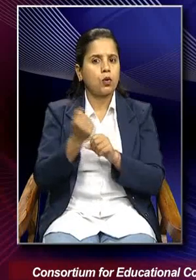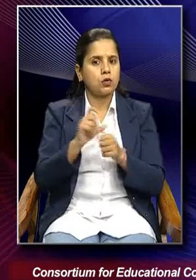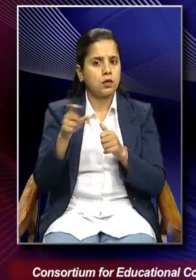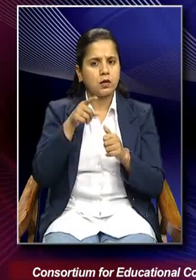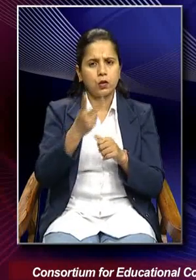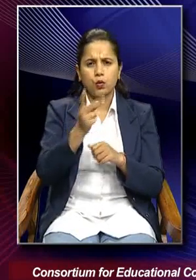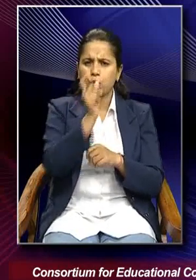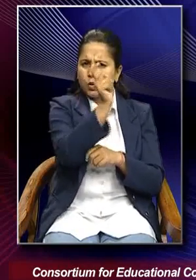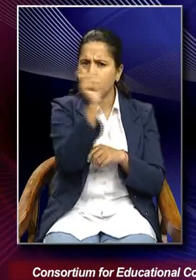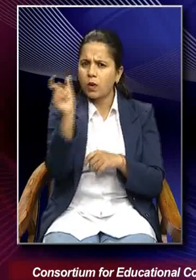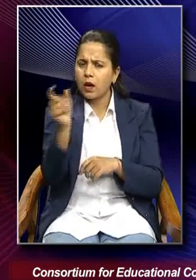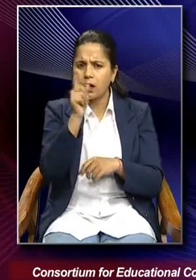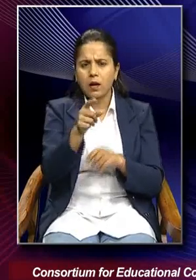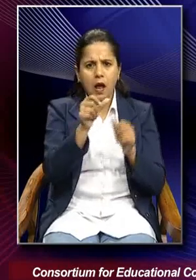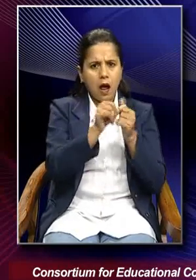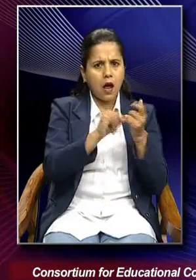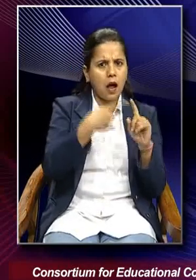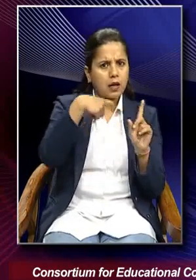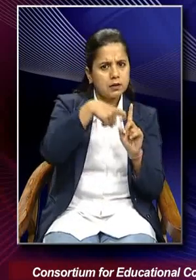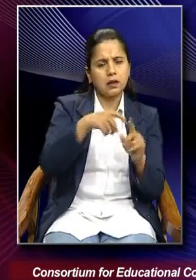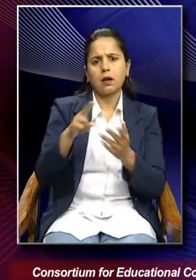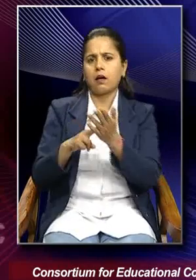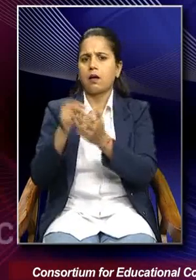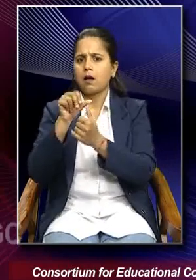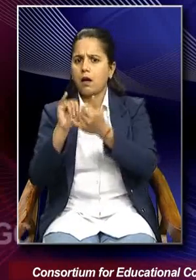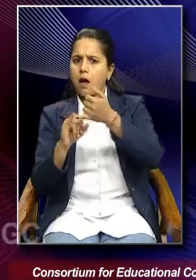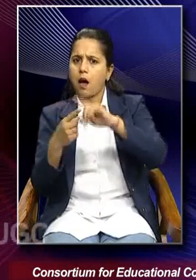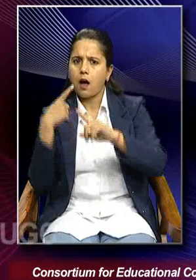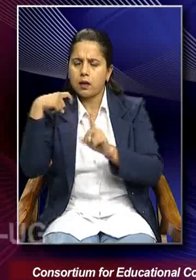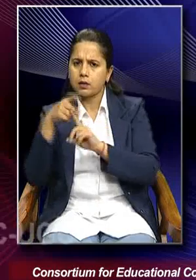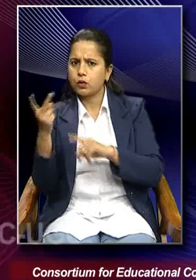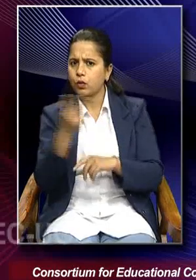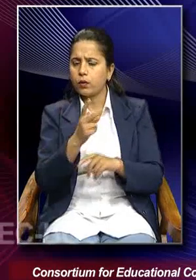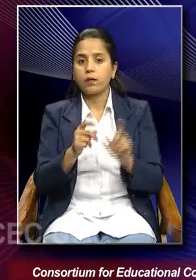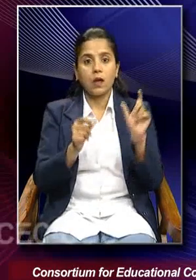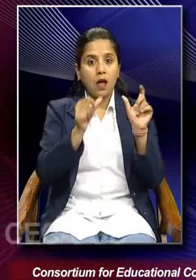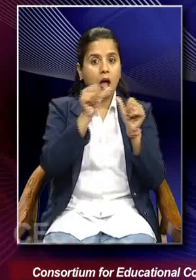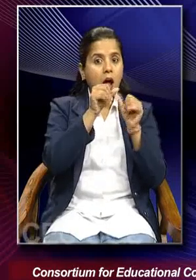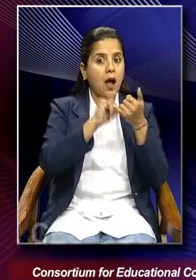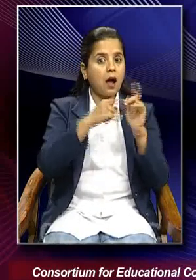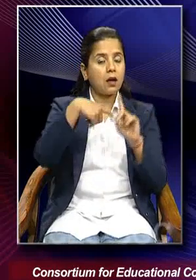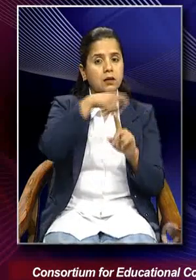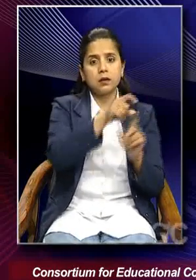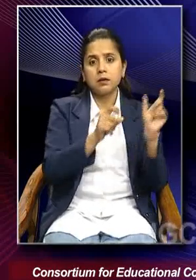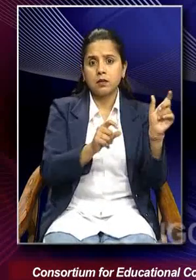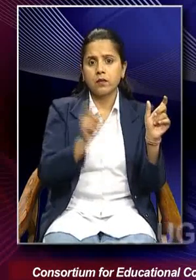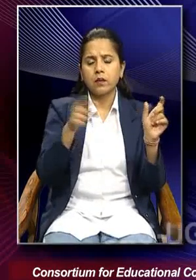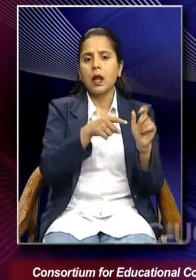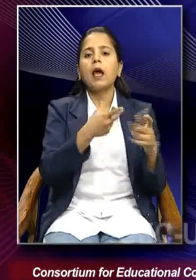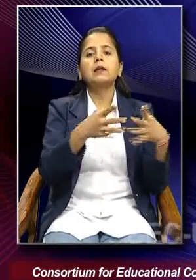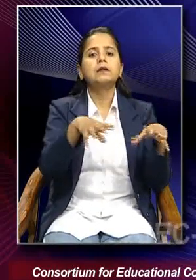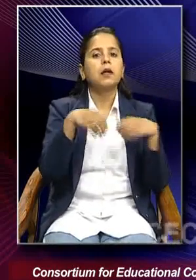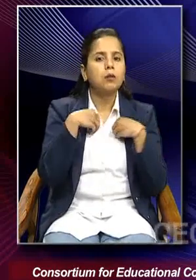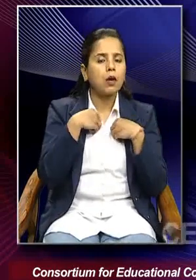two terms, Astik and Nastik, it means that Astik signifies the acceptance